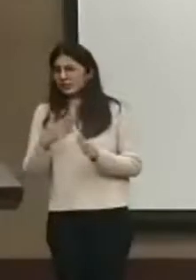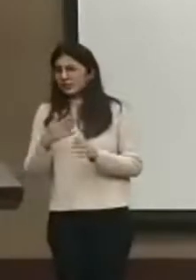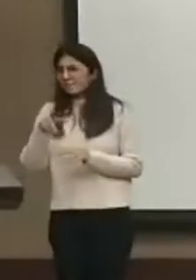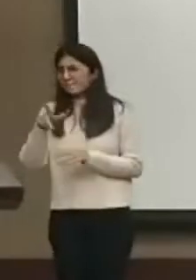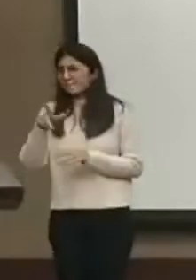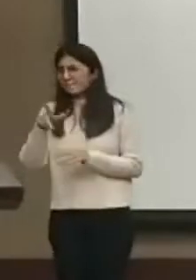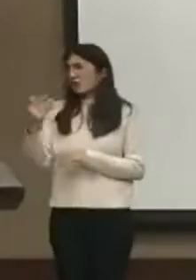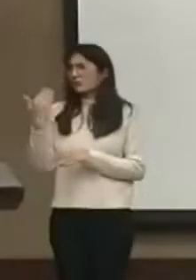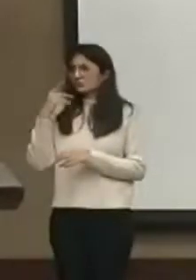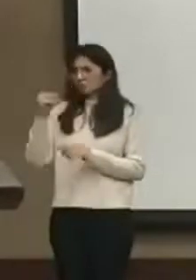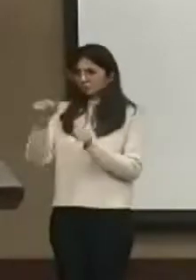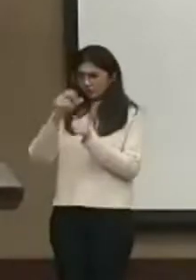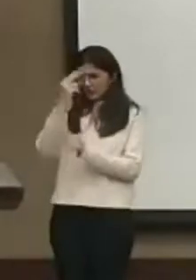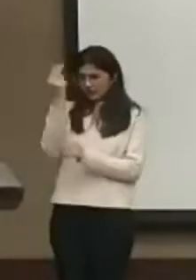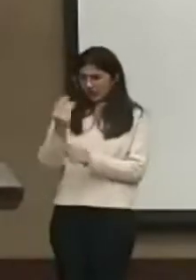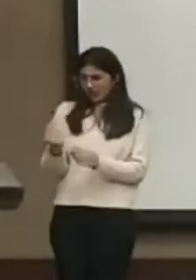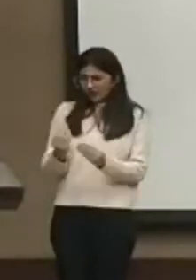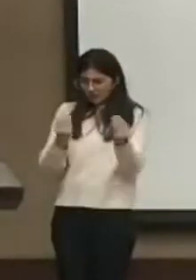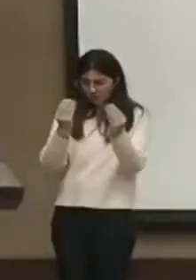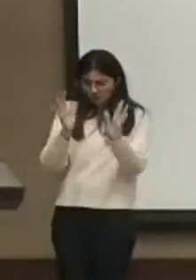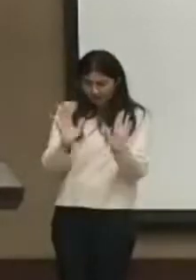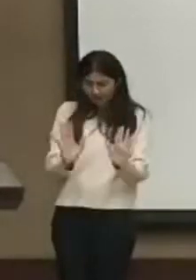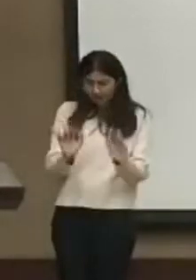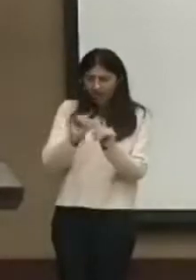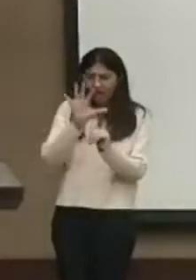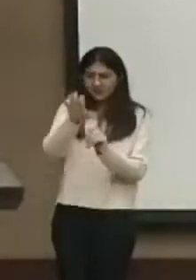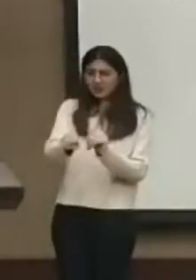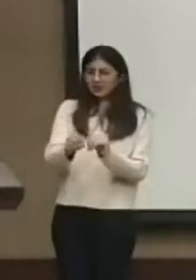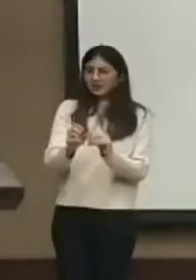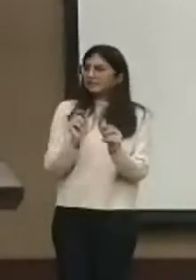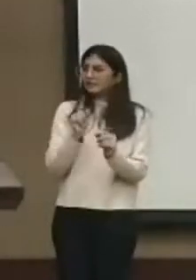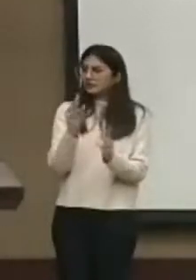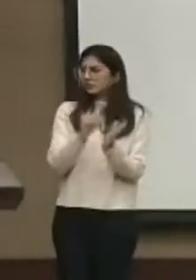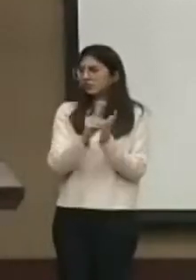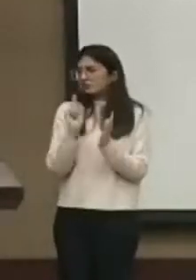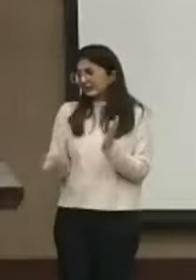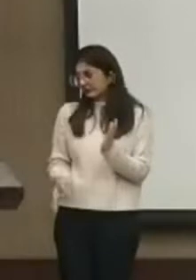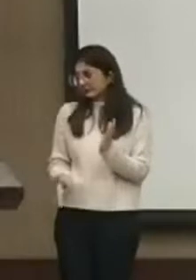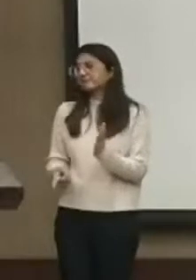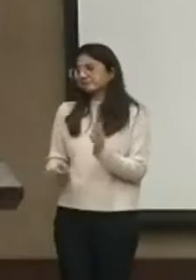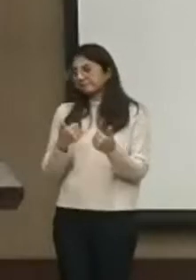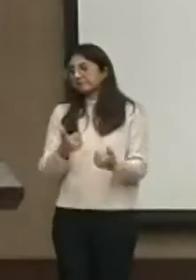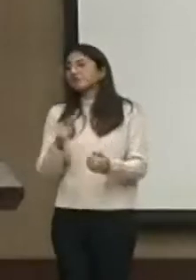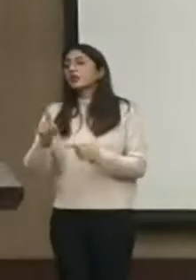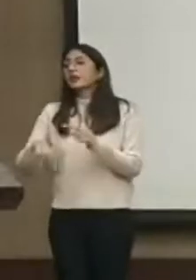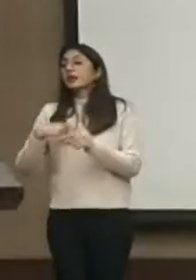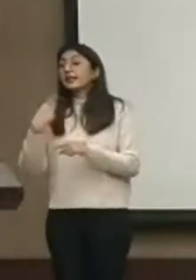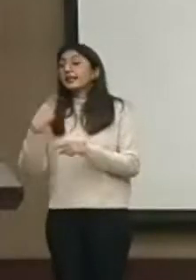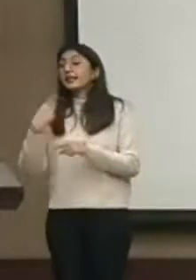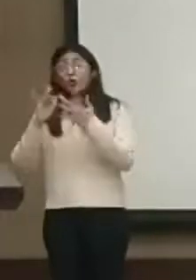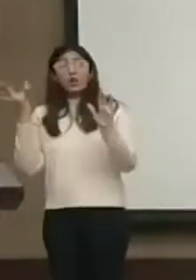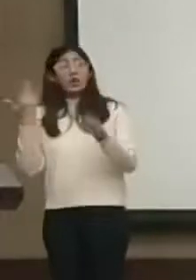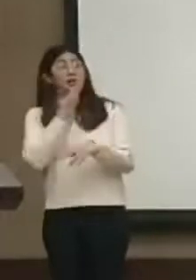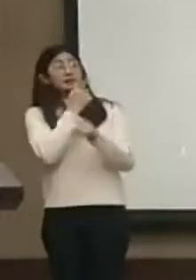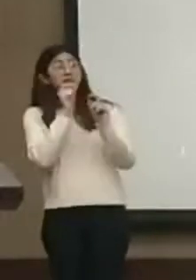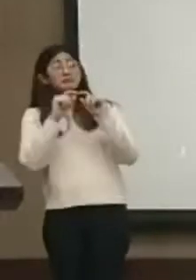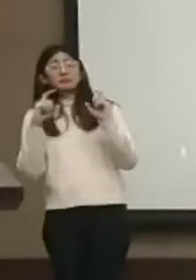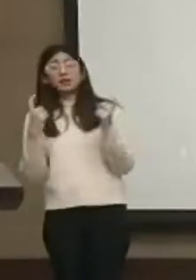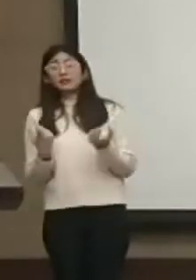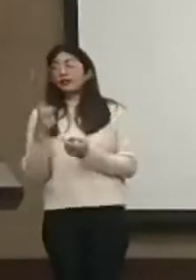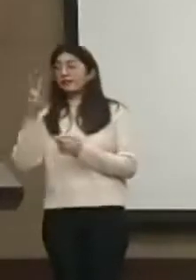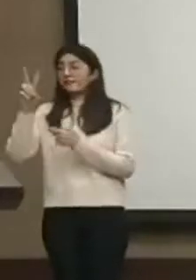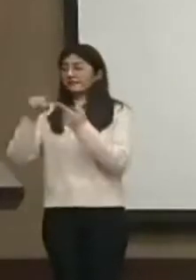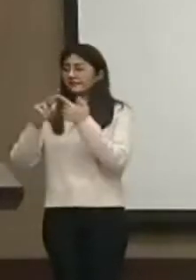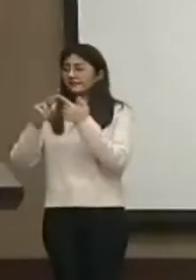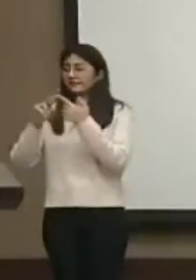something, accessibility should be part of the brief. We'll now go to one of our online panelists, Mr.